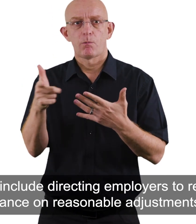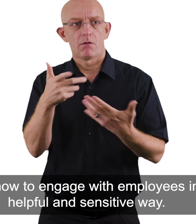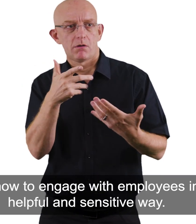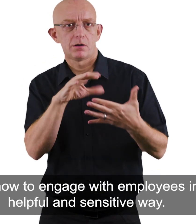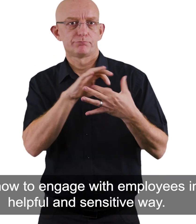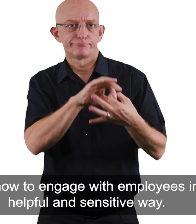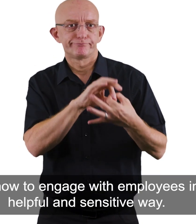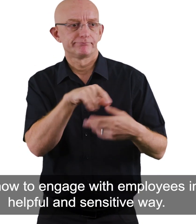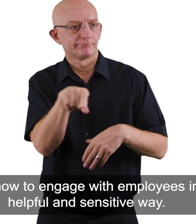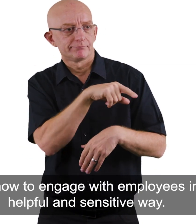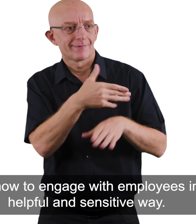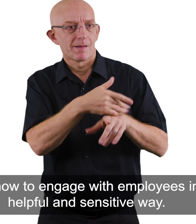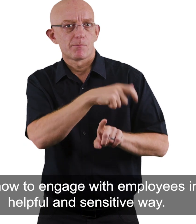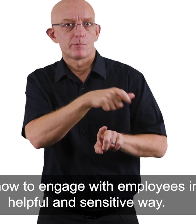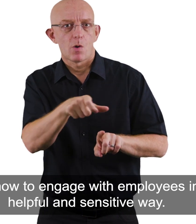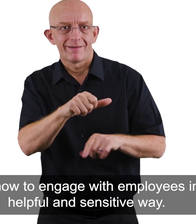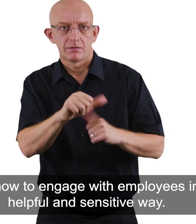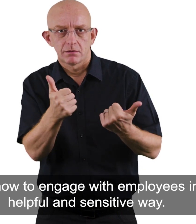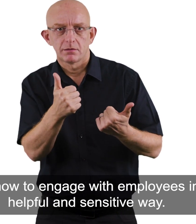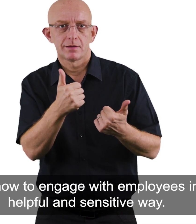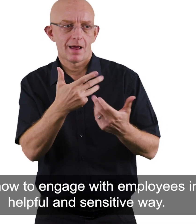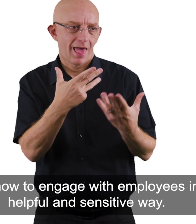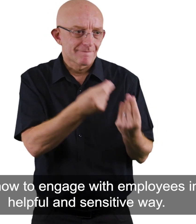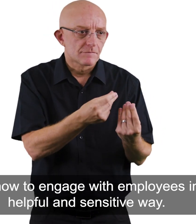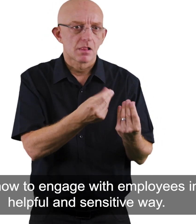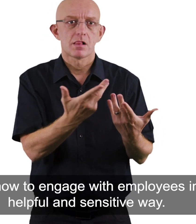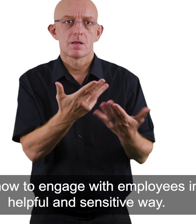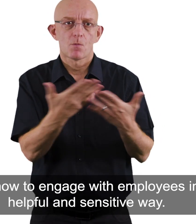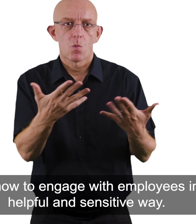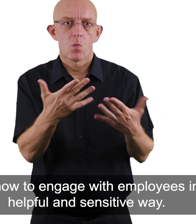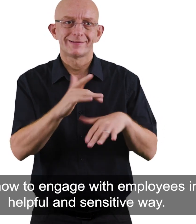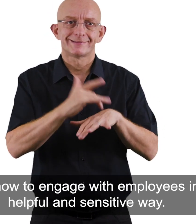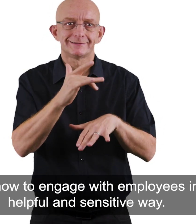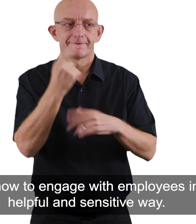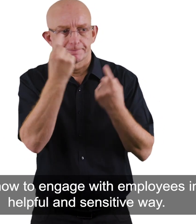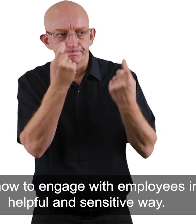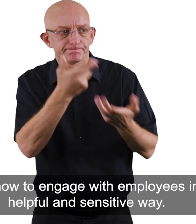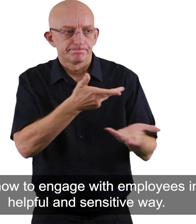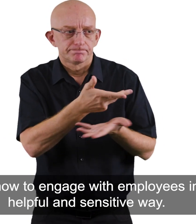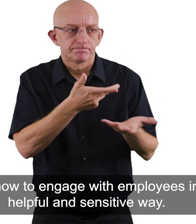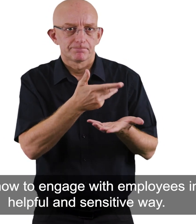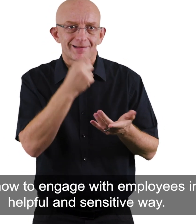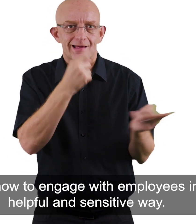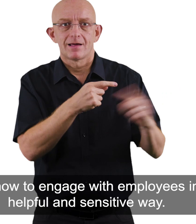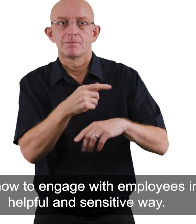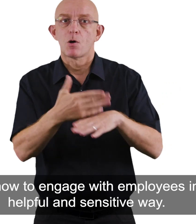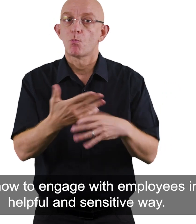adjustments, or on how to engage with employees in a helpful and sensitive